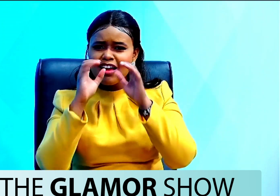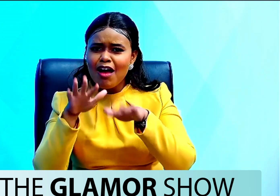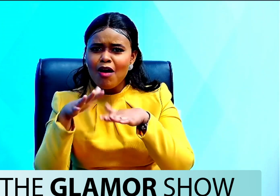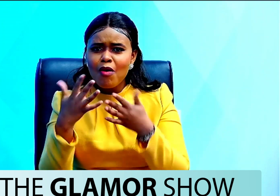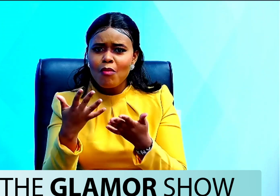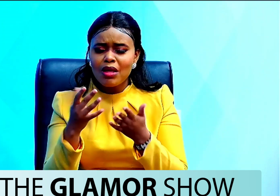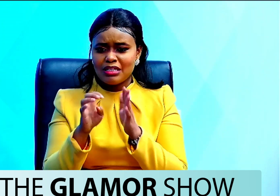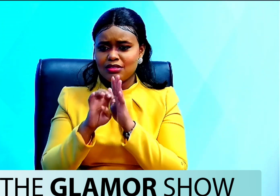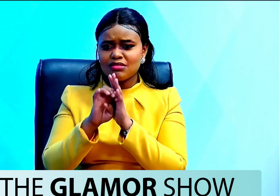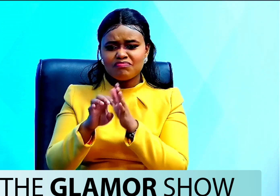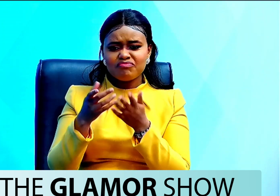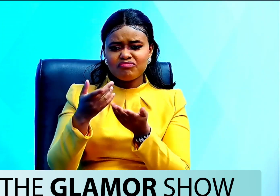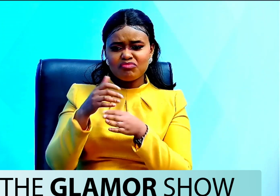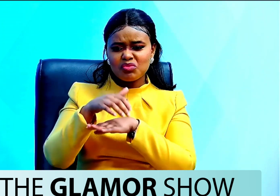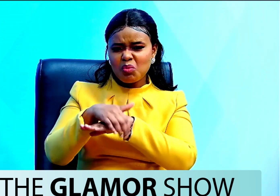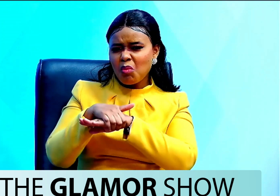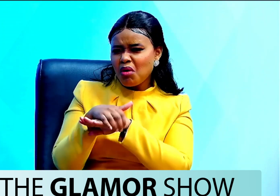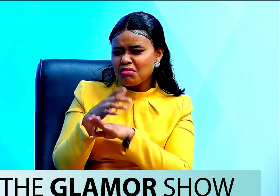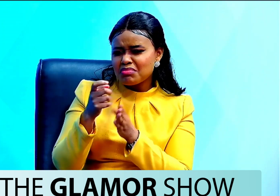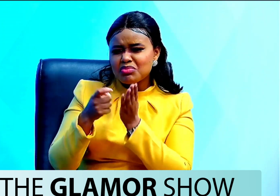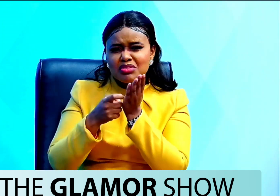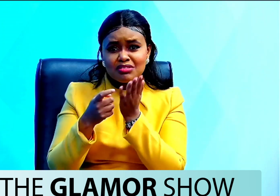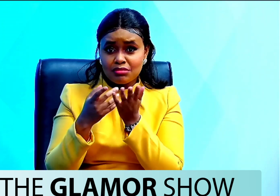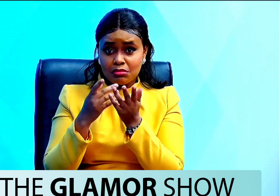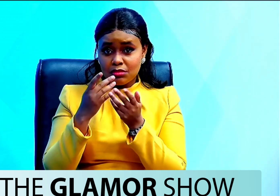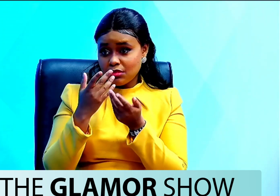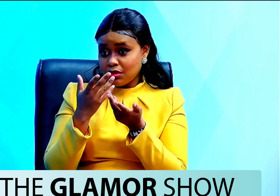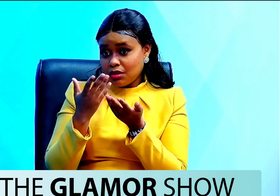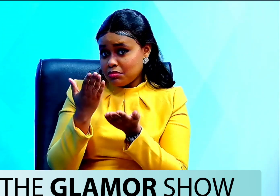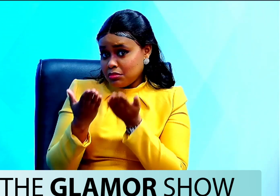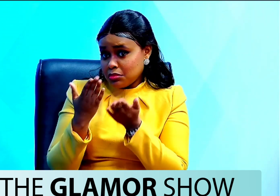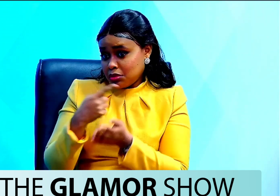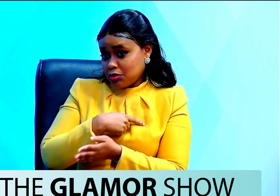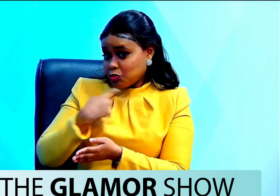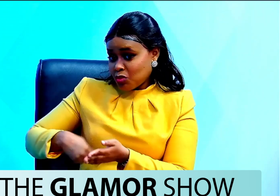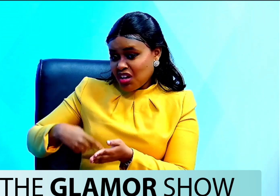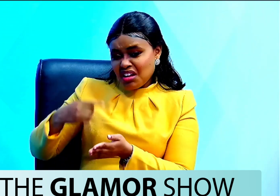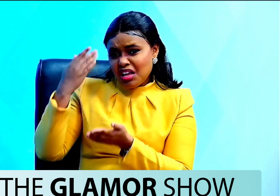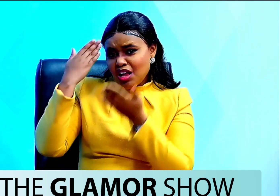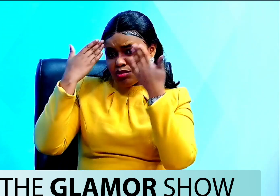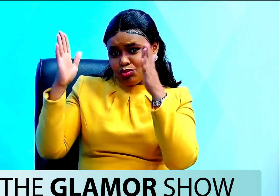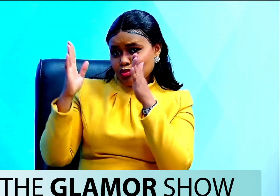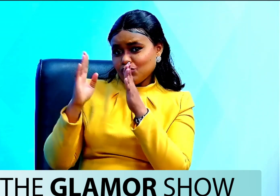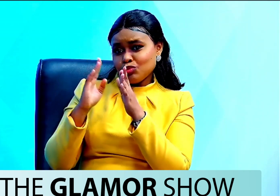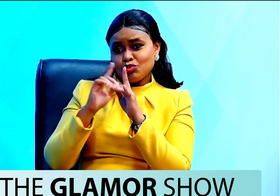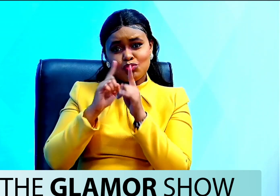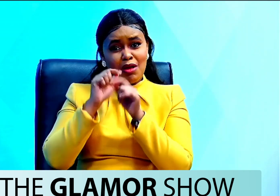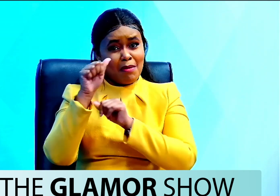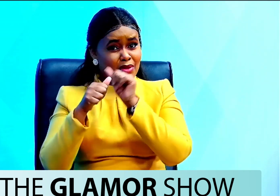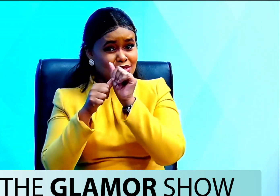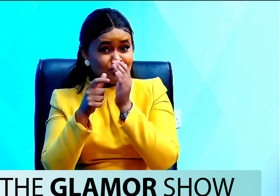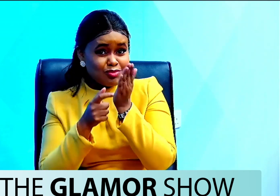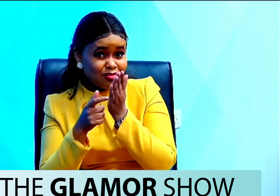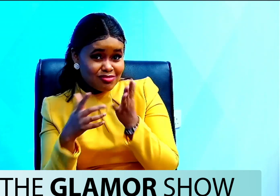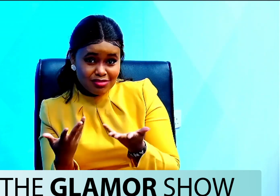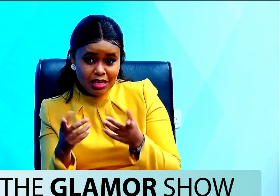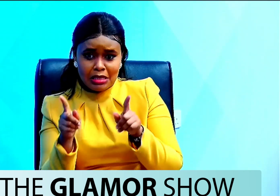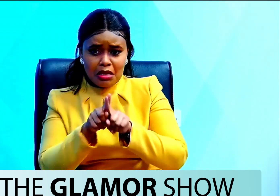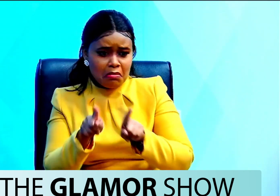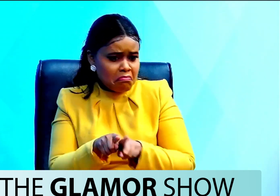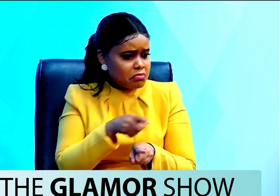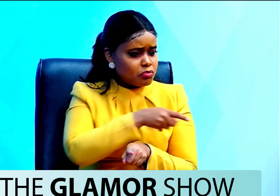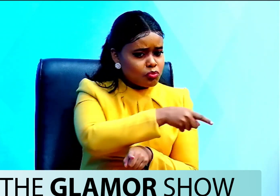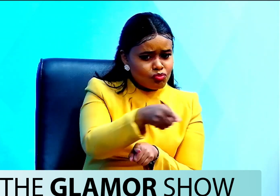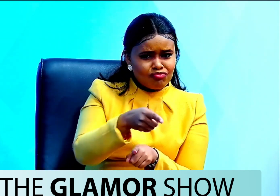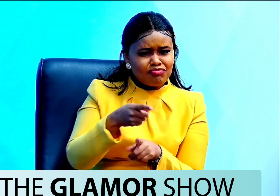So the aspect, was it difficult with communication? Maybe you're finding people who are not so conversant or the language is